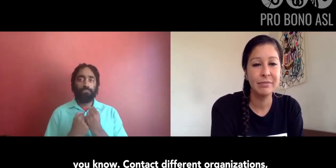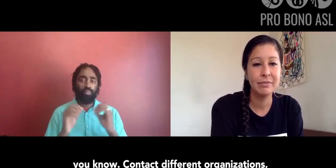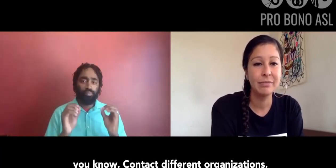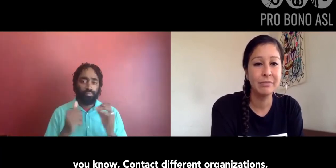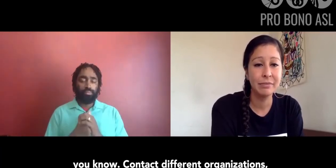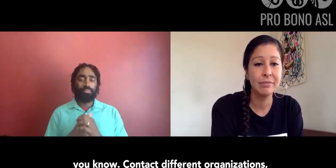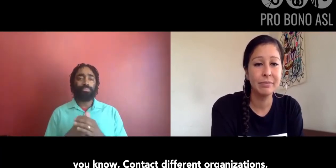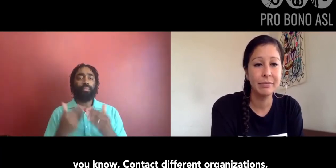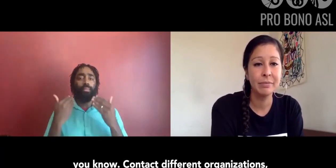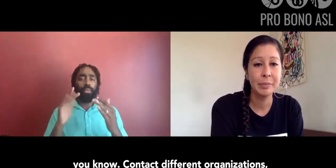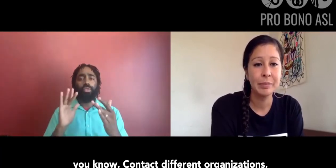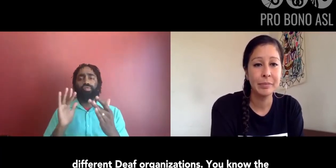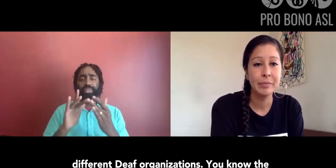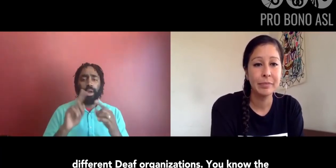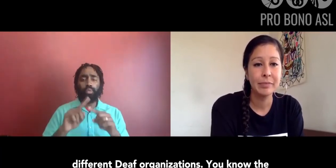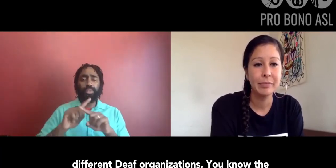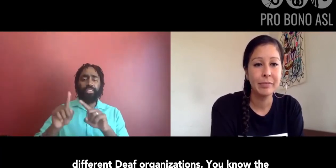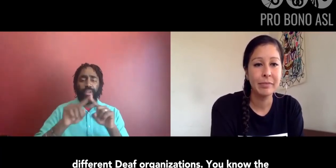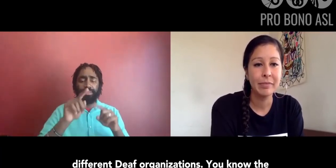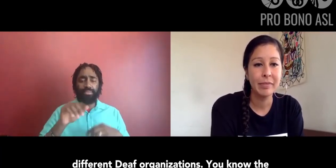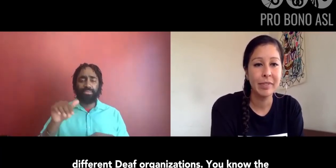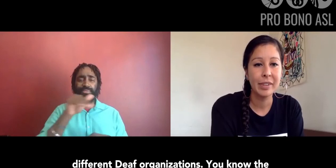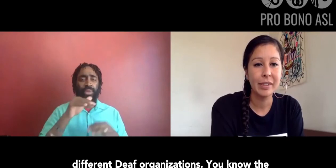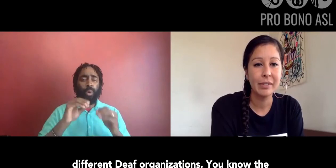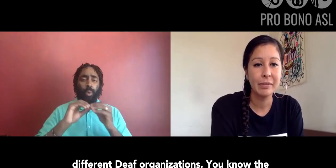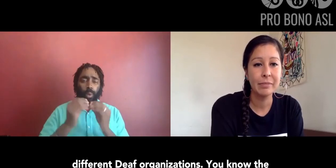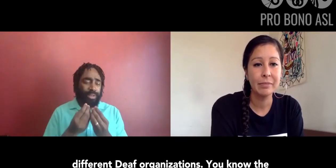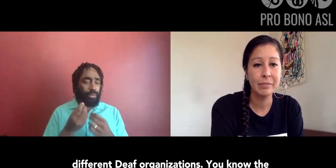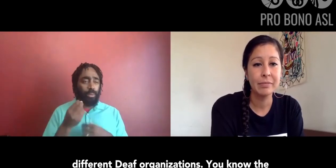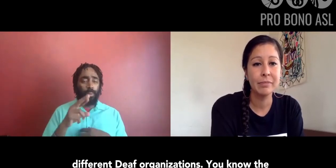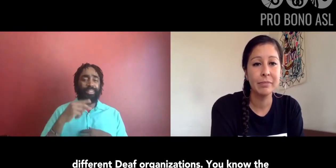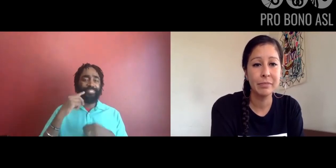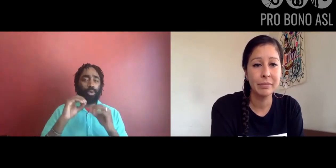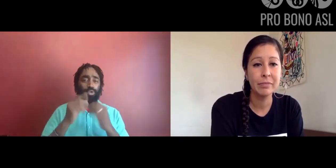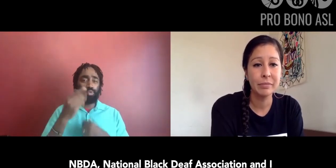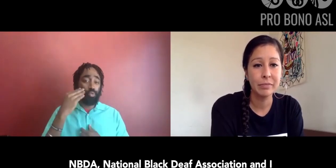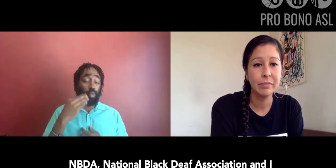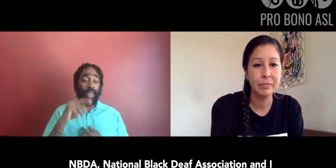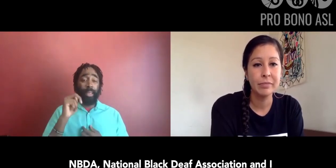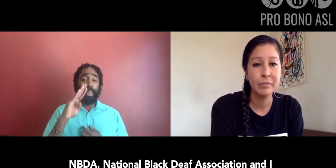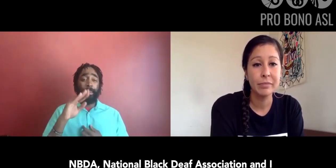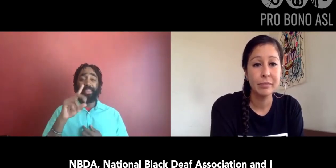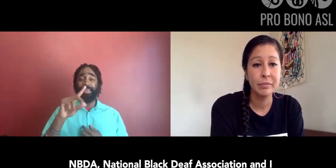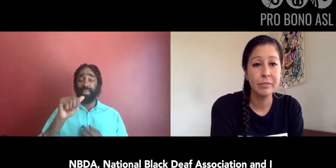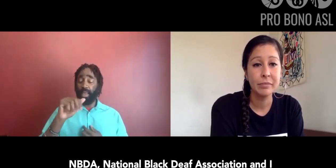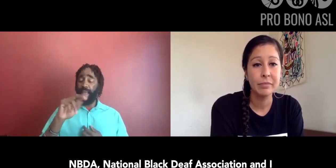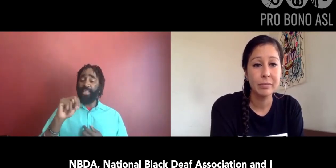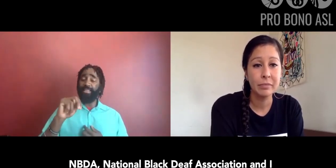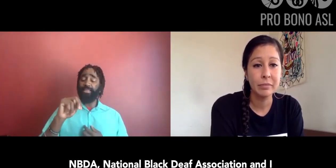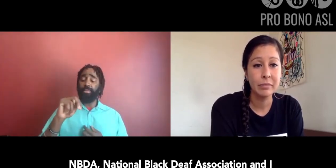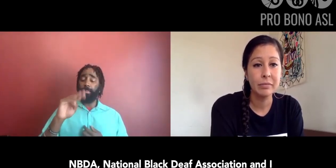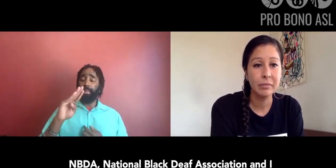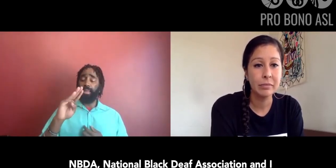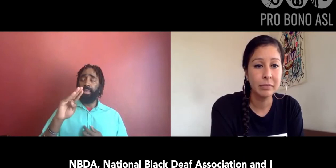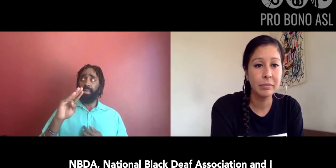out, contact different organizations, different deaf organizations, the NBDA, National